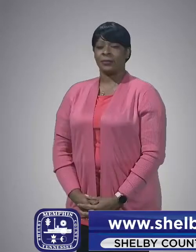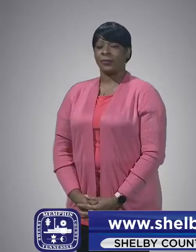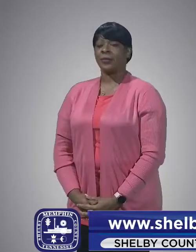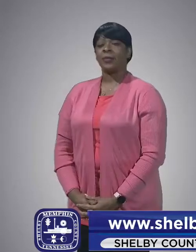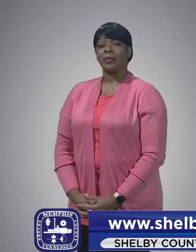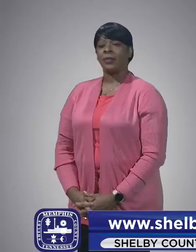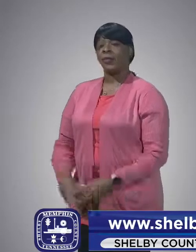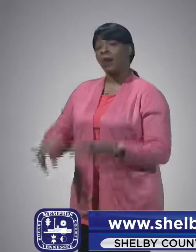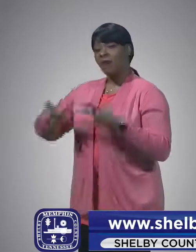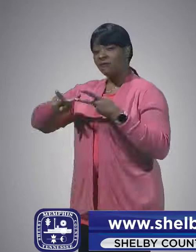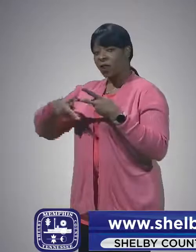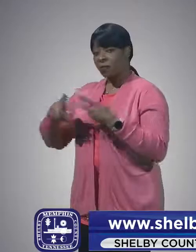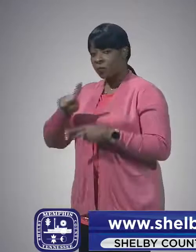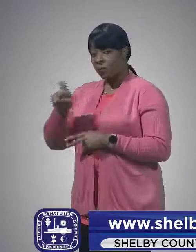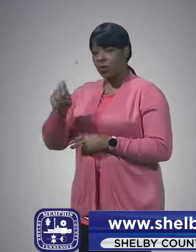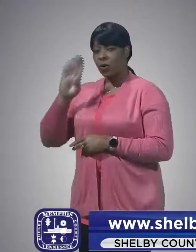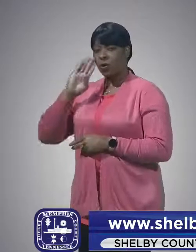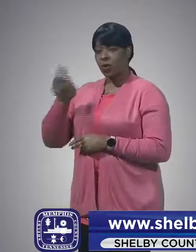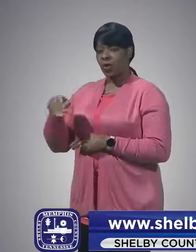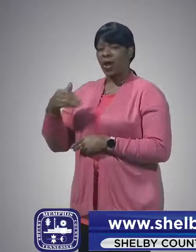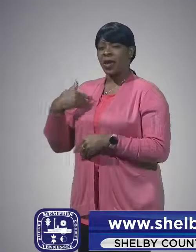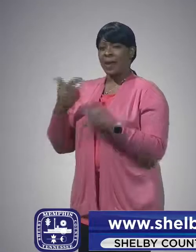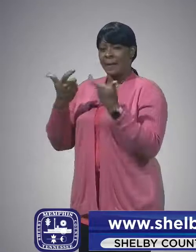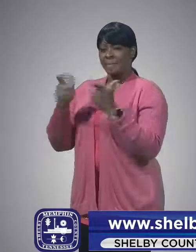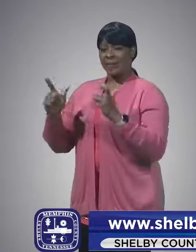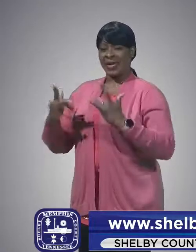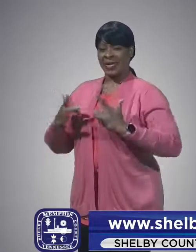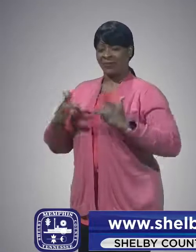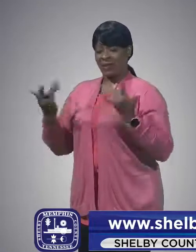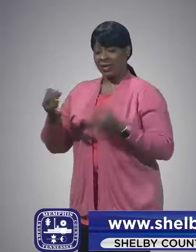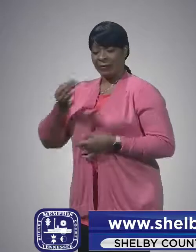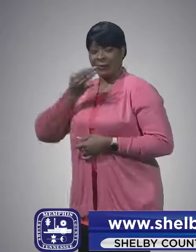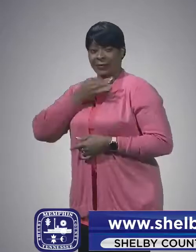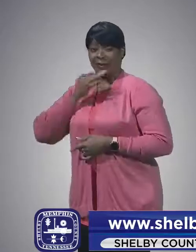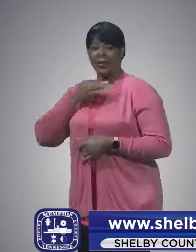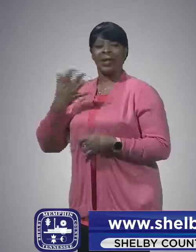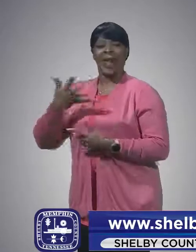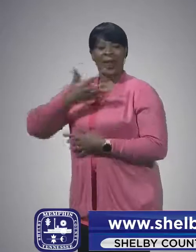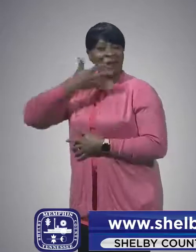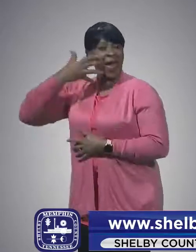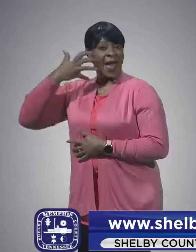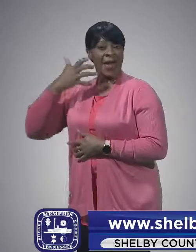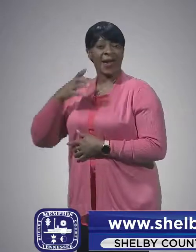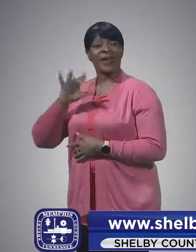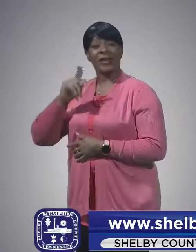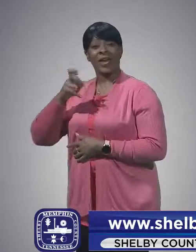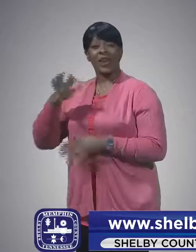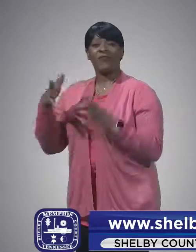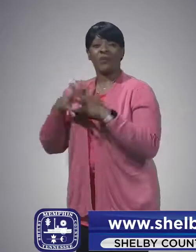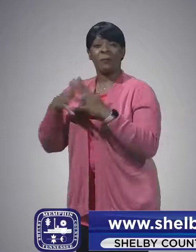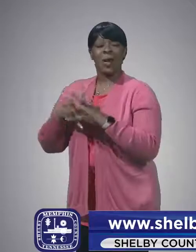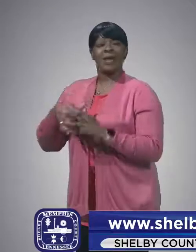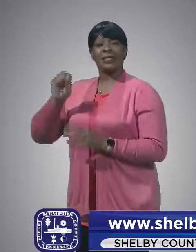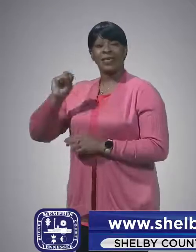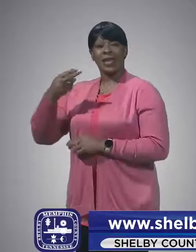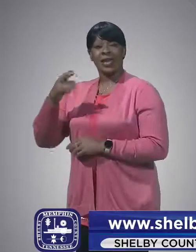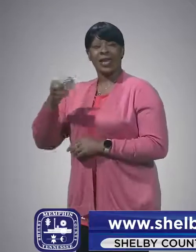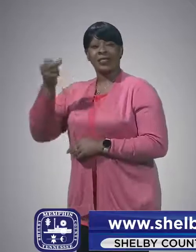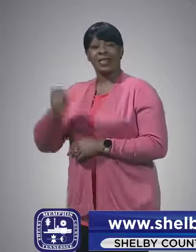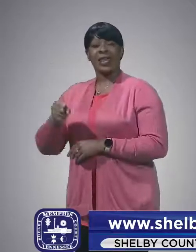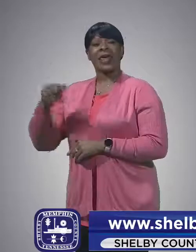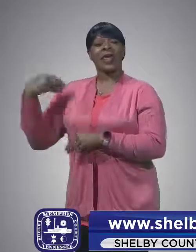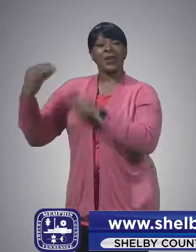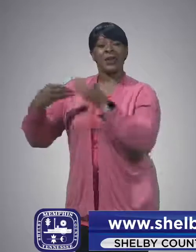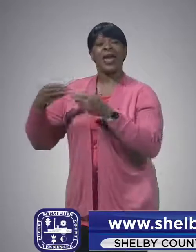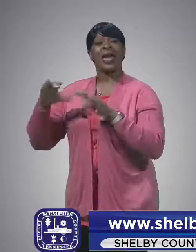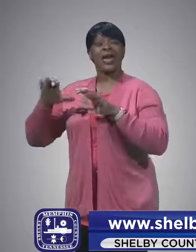And as a follow-up, I know we have some pretty big events coming up, Tiger football game, Southern Heritage Classic, etc.